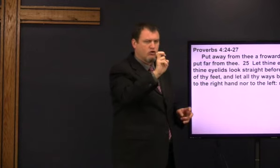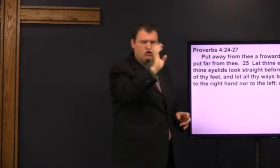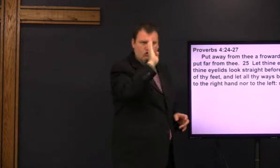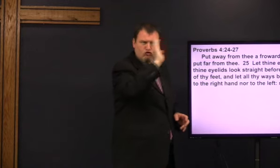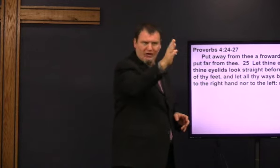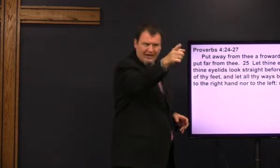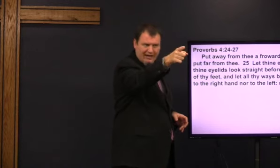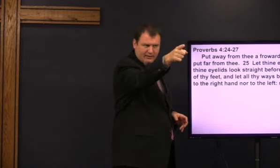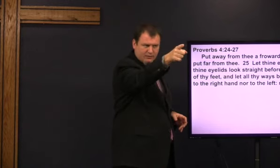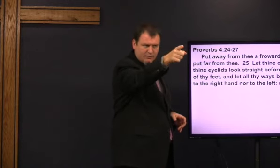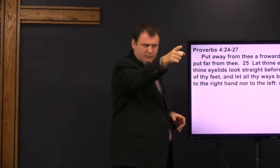Straight ahead.